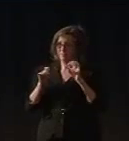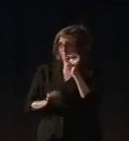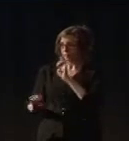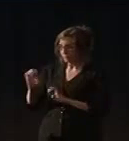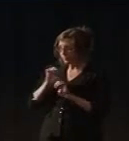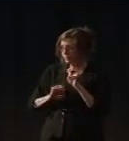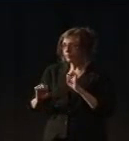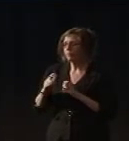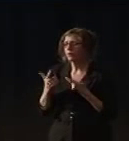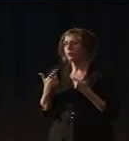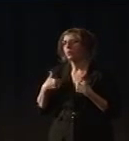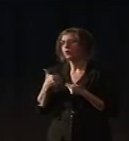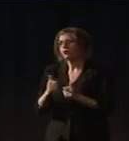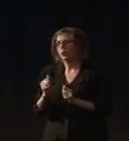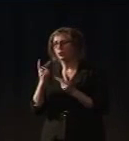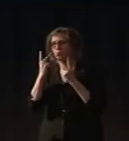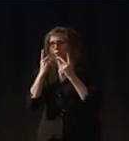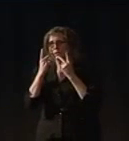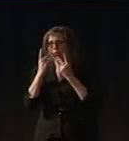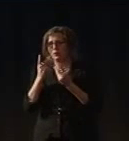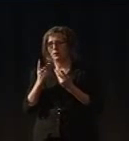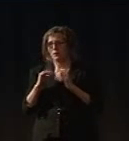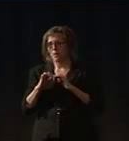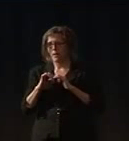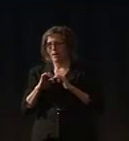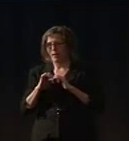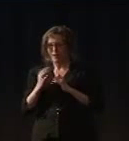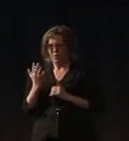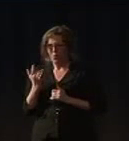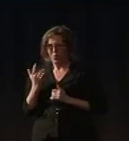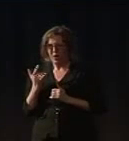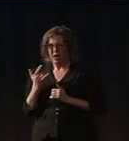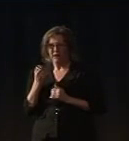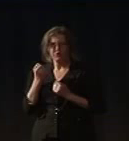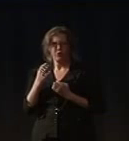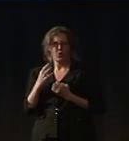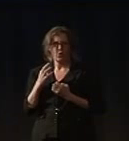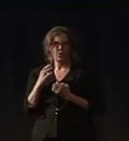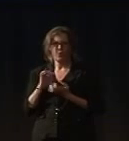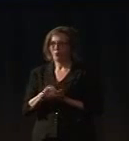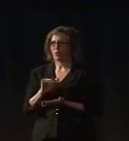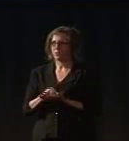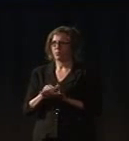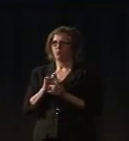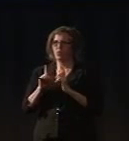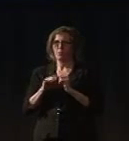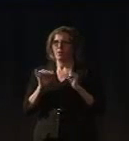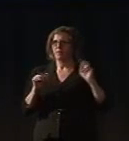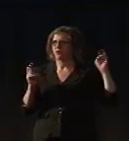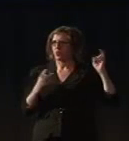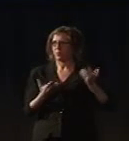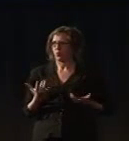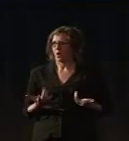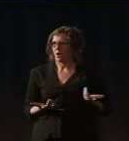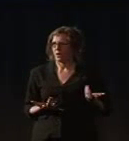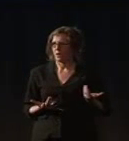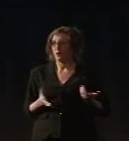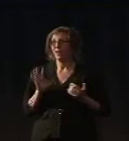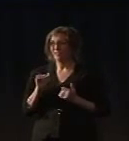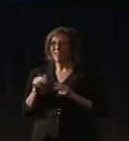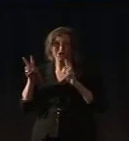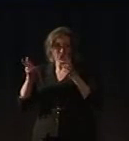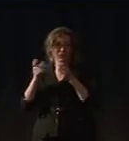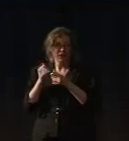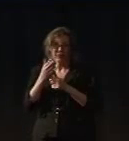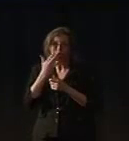in trying to see why is it so impossibly difficult to talk about it. And that's the topic of a novel, of a graphic novel.